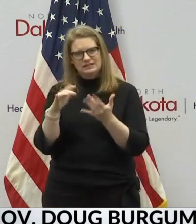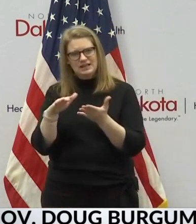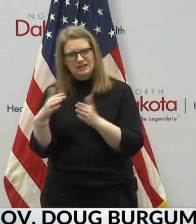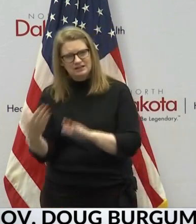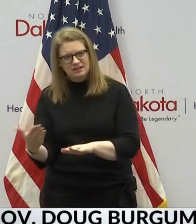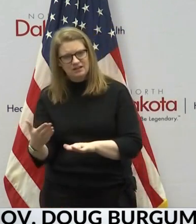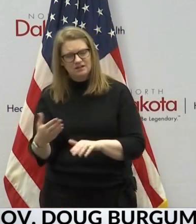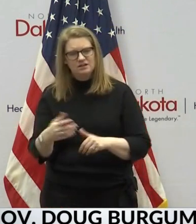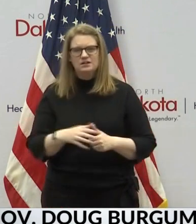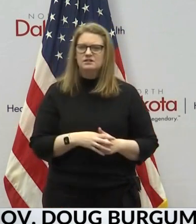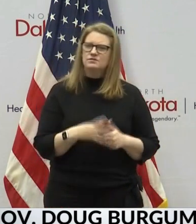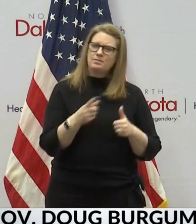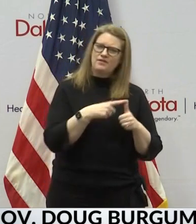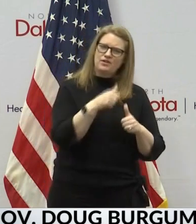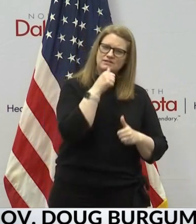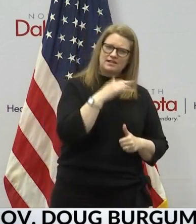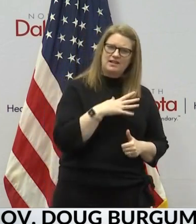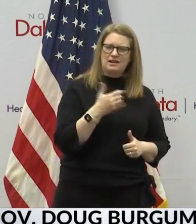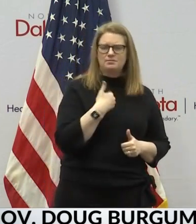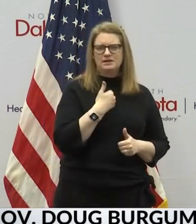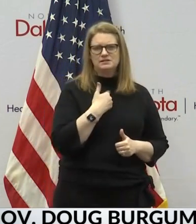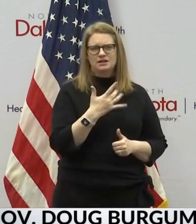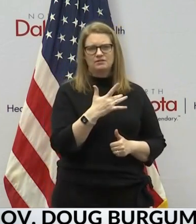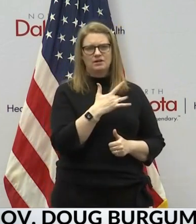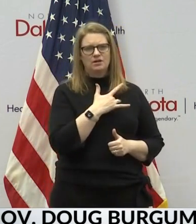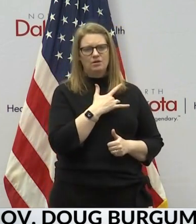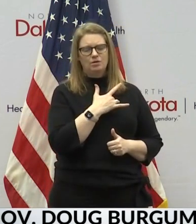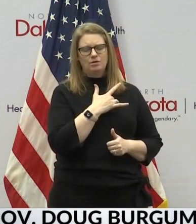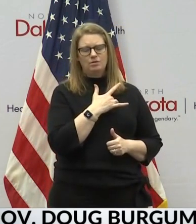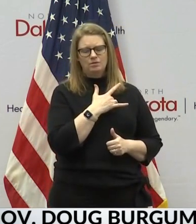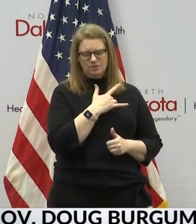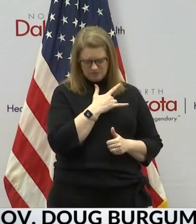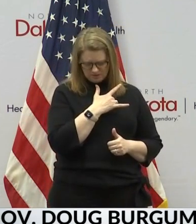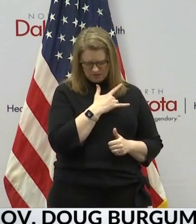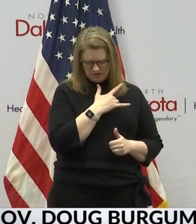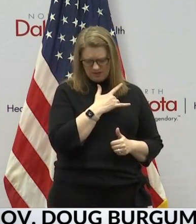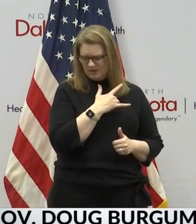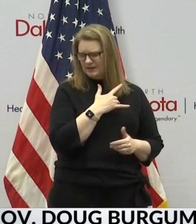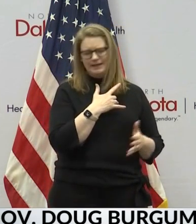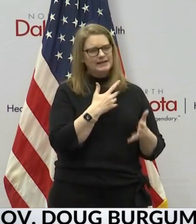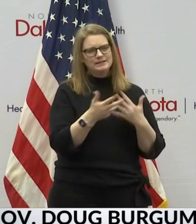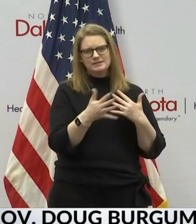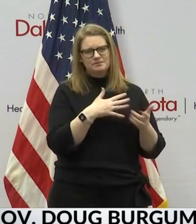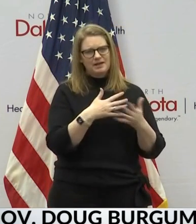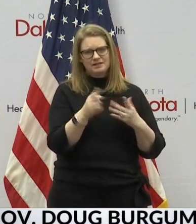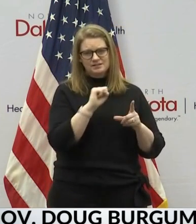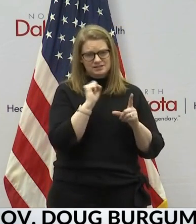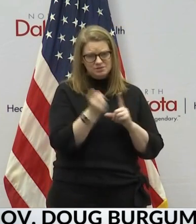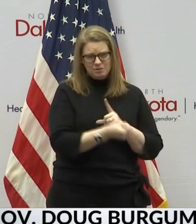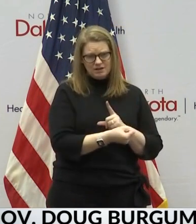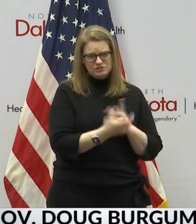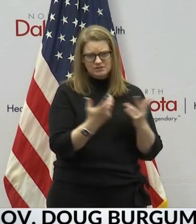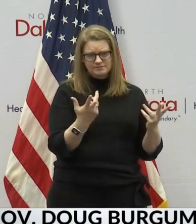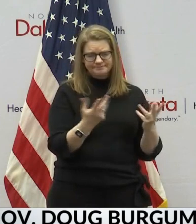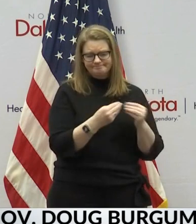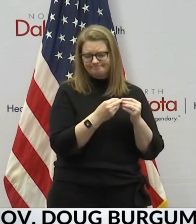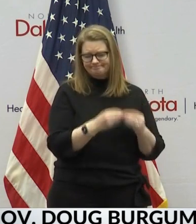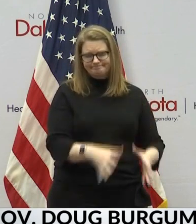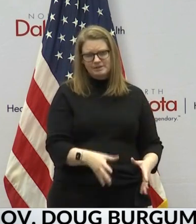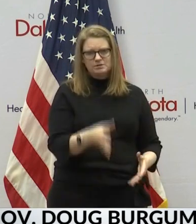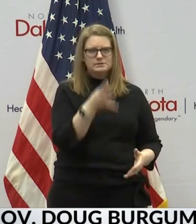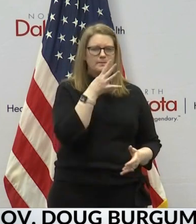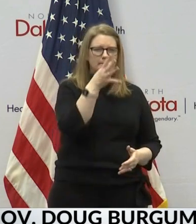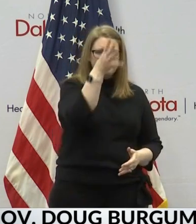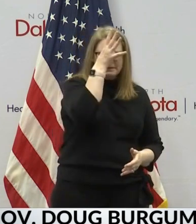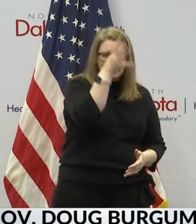Lady and myself, our hearts go out to those families who've lost a loved one. We know that regardless of the circumstance, it's never easy to lose a parent